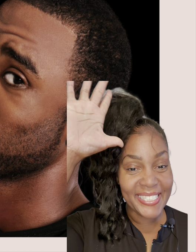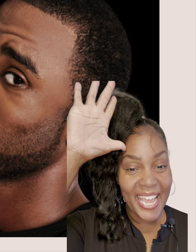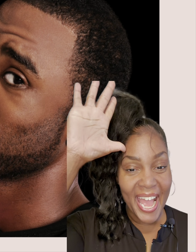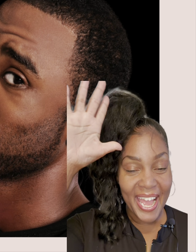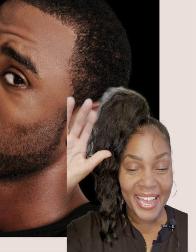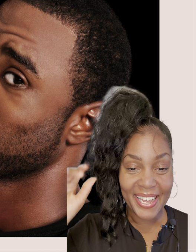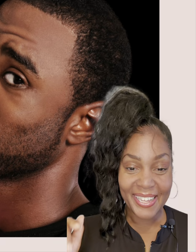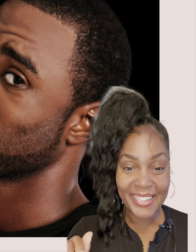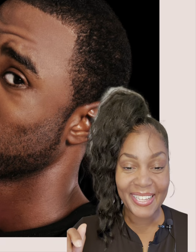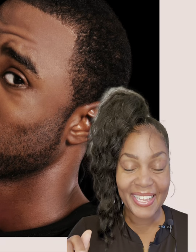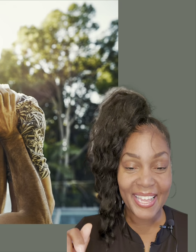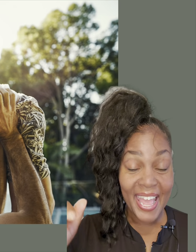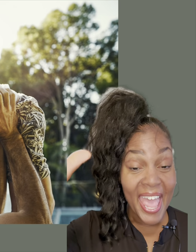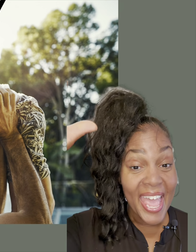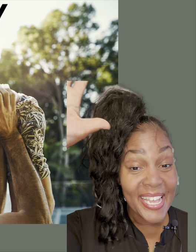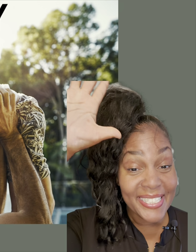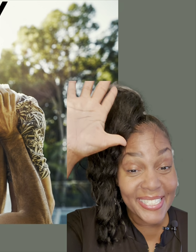dada,